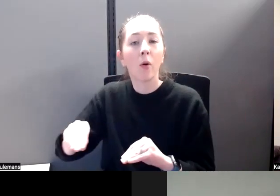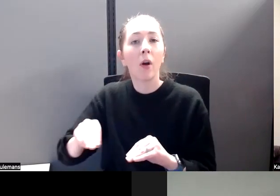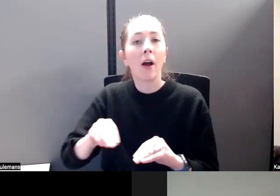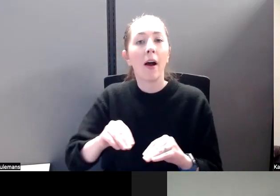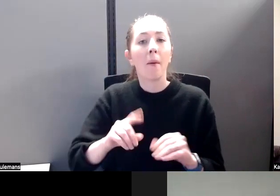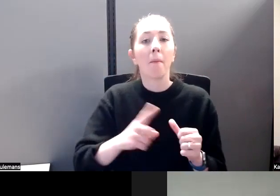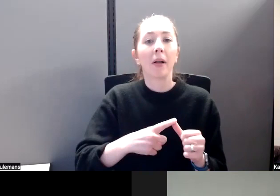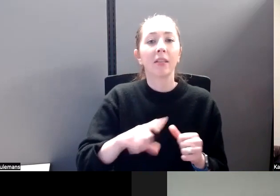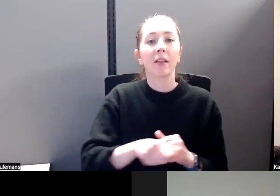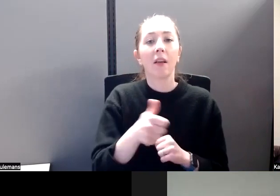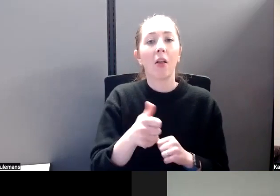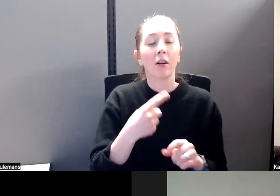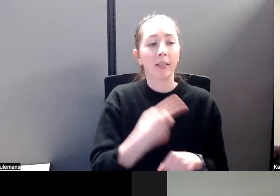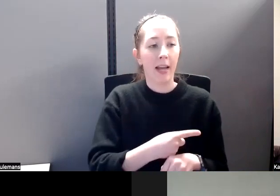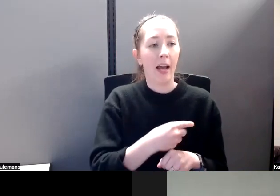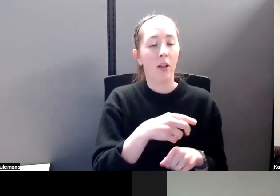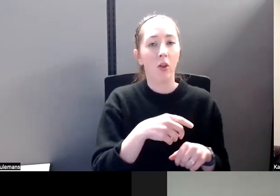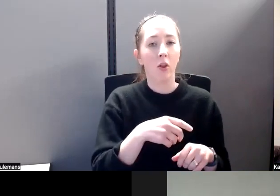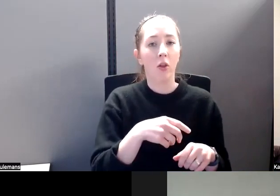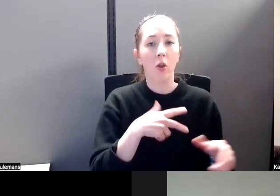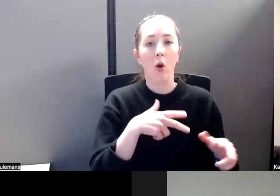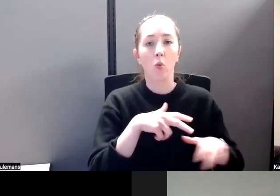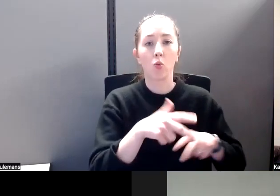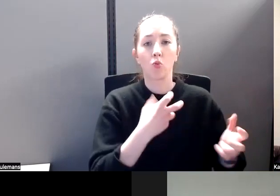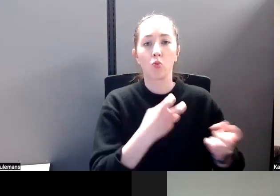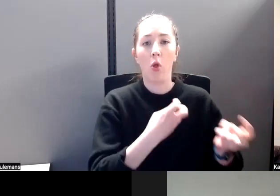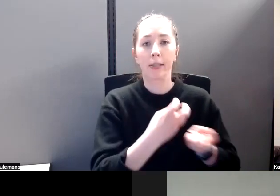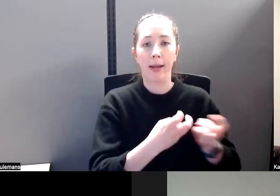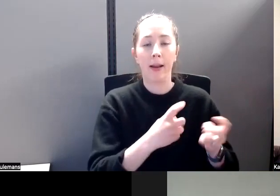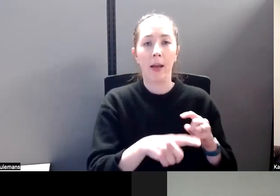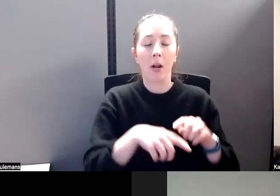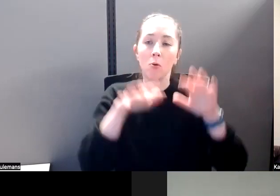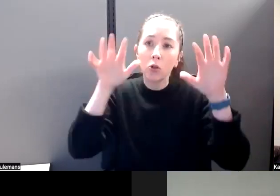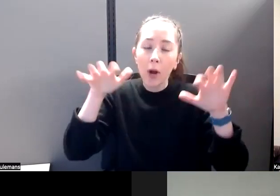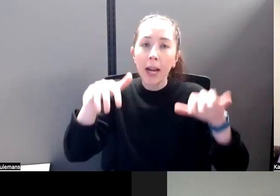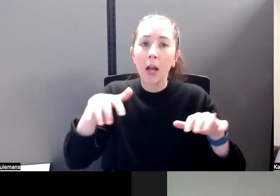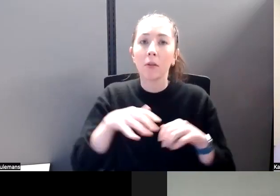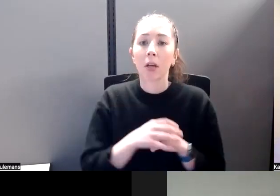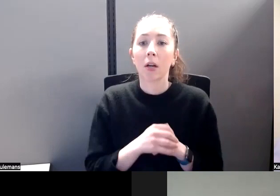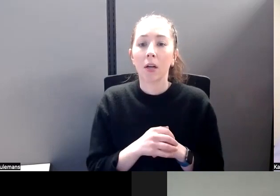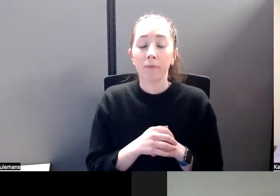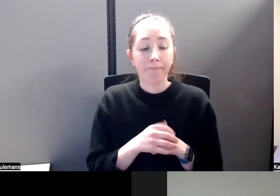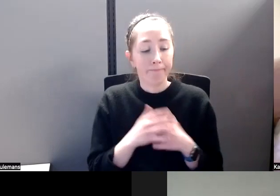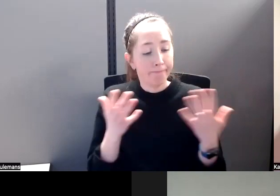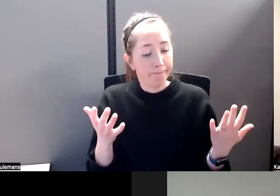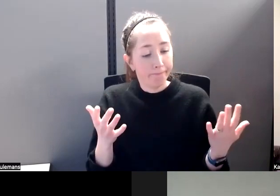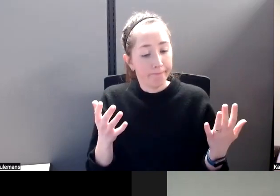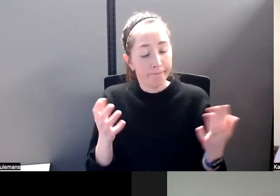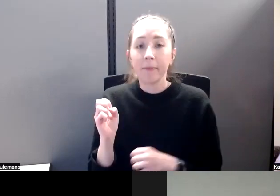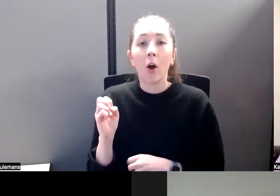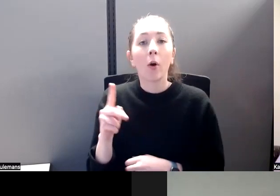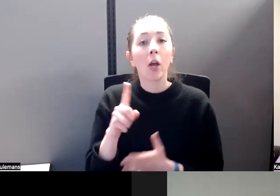That was my other favorite day. But the rain started pouring and I was like, okay, well, what do you